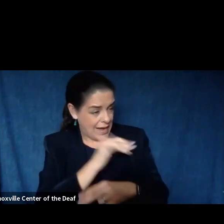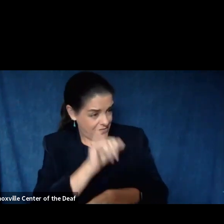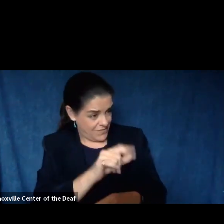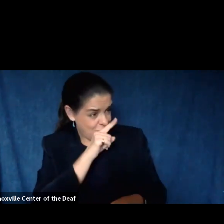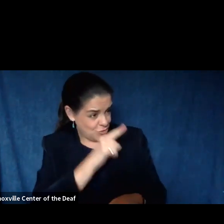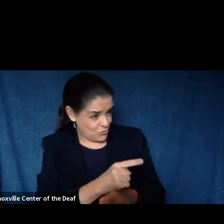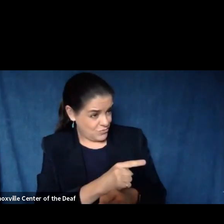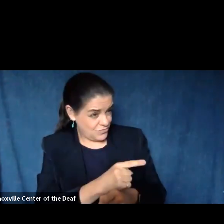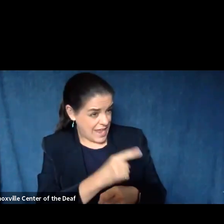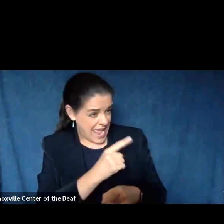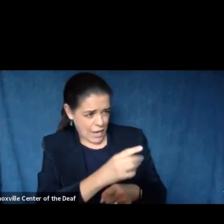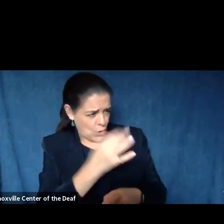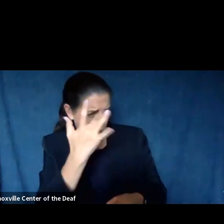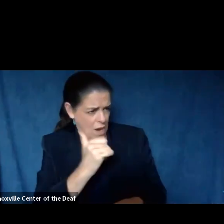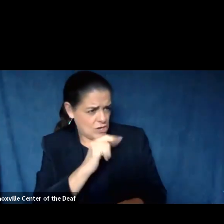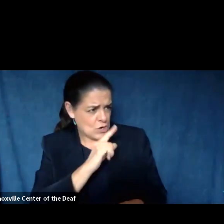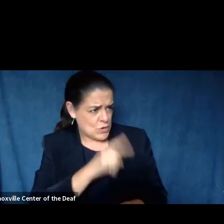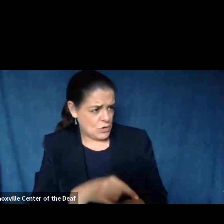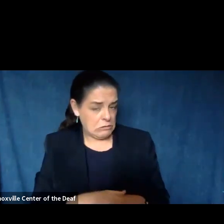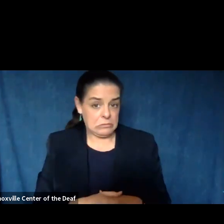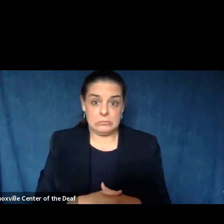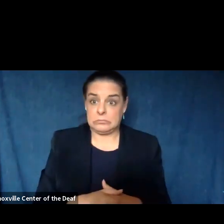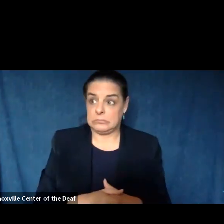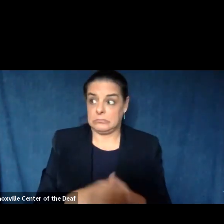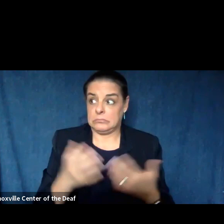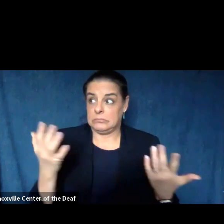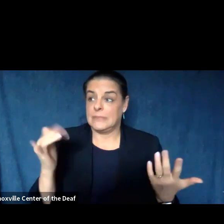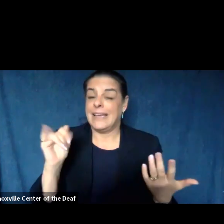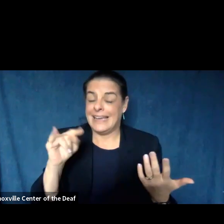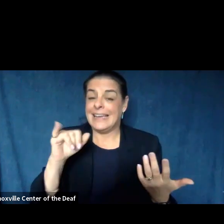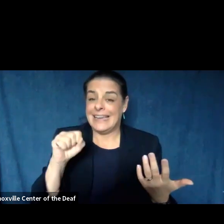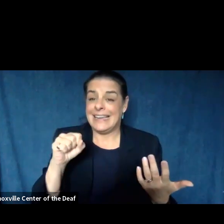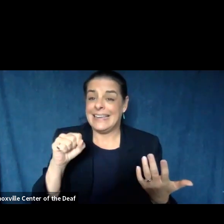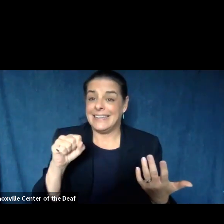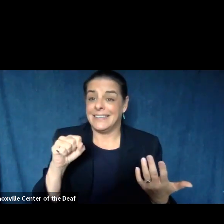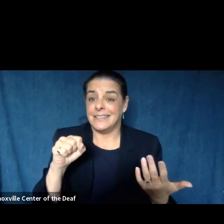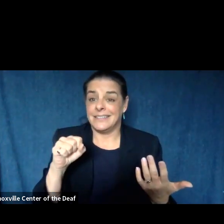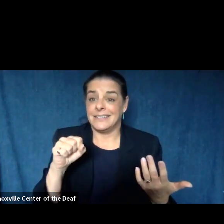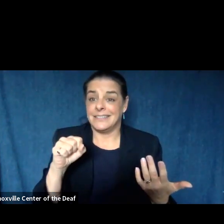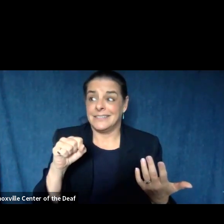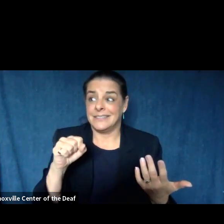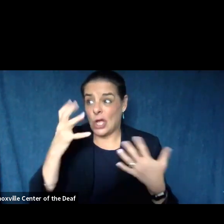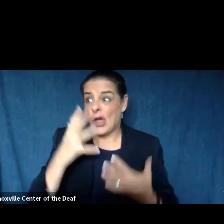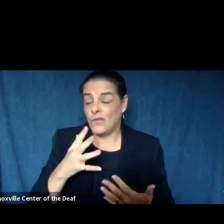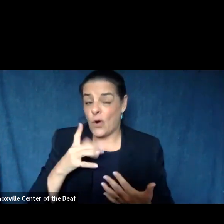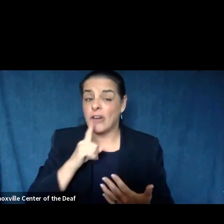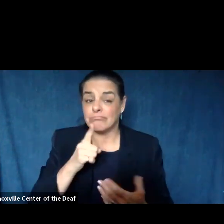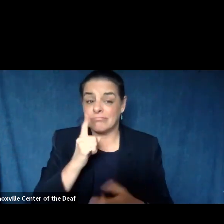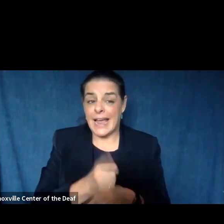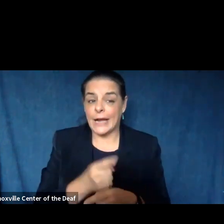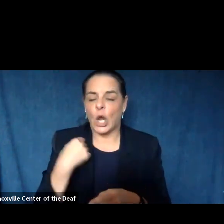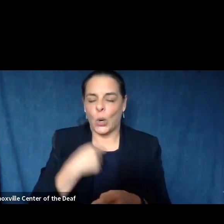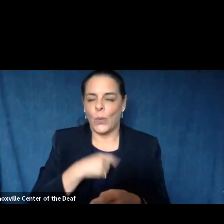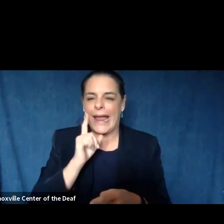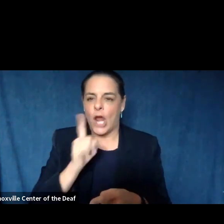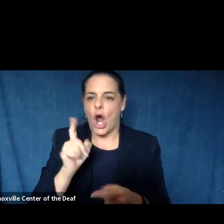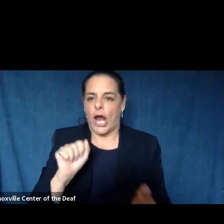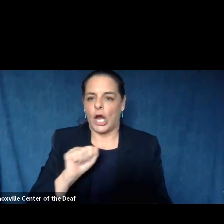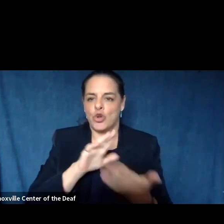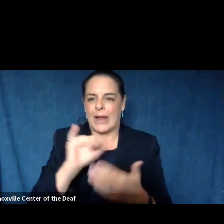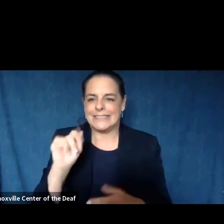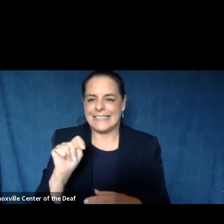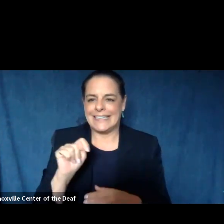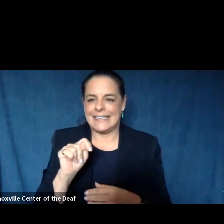true? It is unfortunately accurate, and we are addressing it.